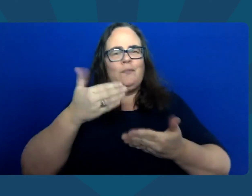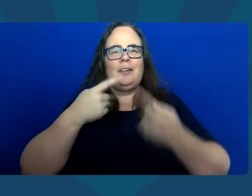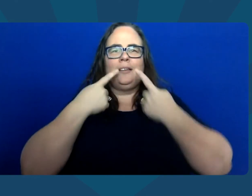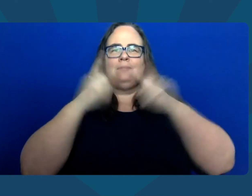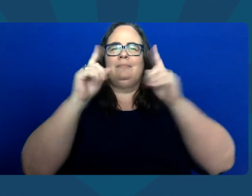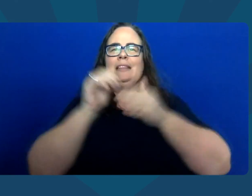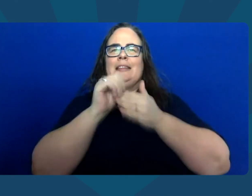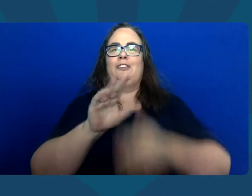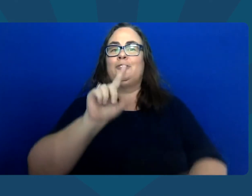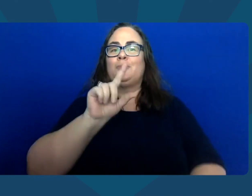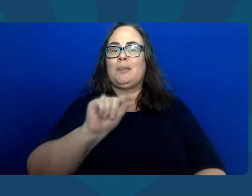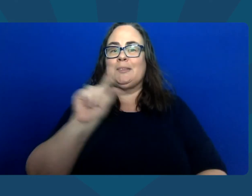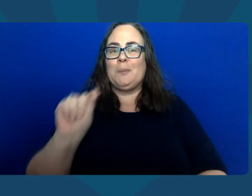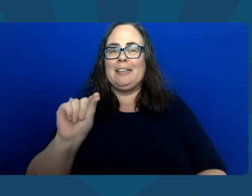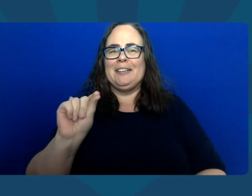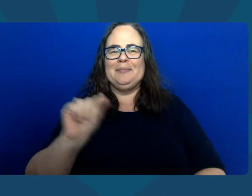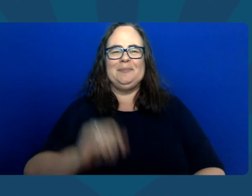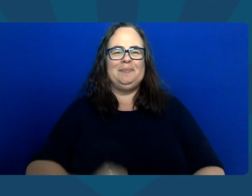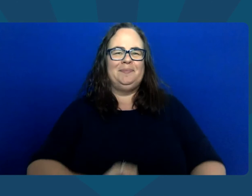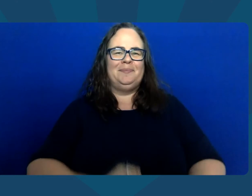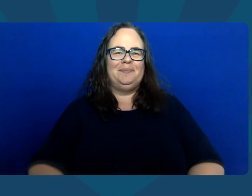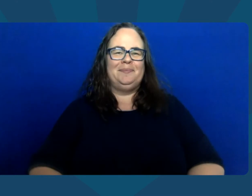proven, effective leader in 2020.